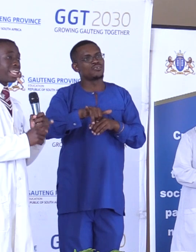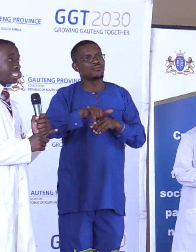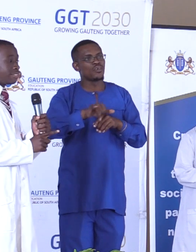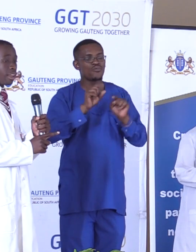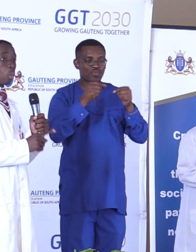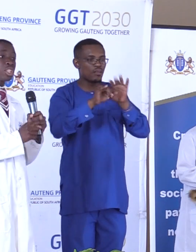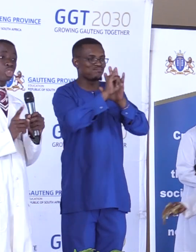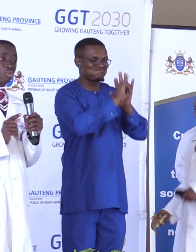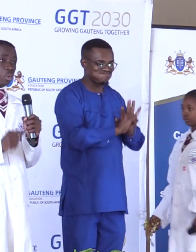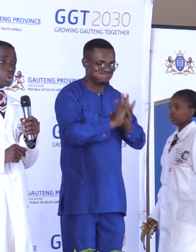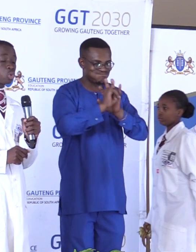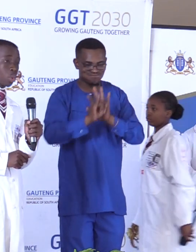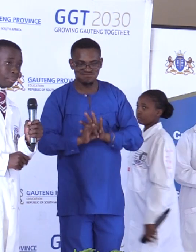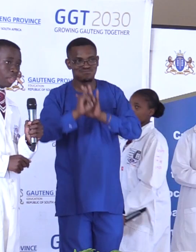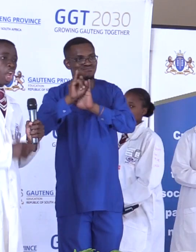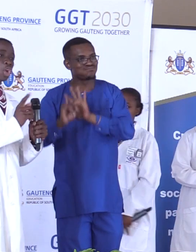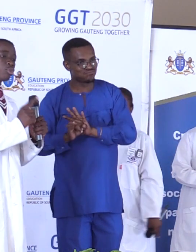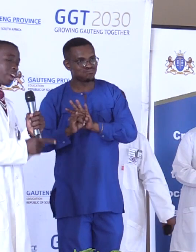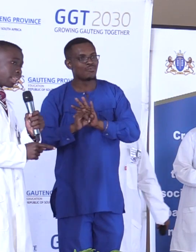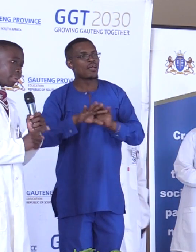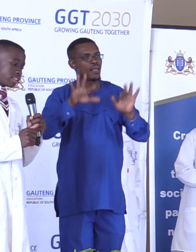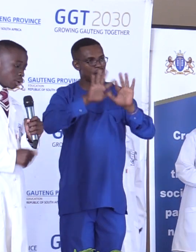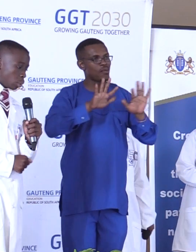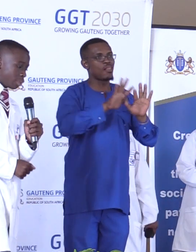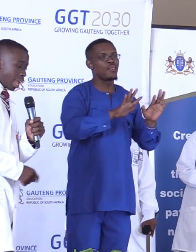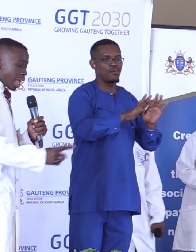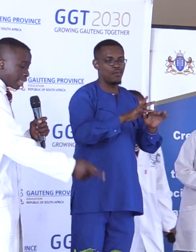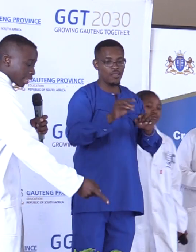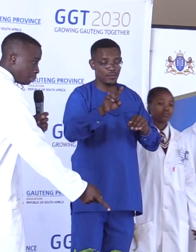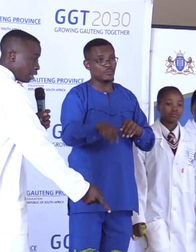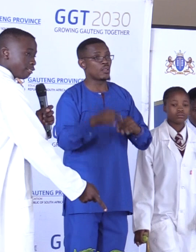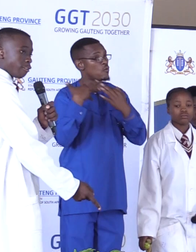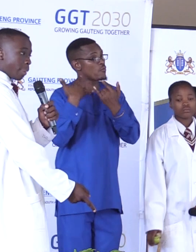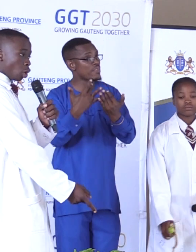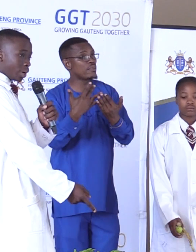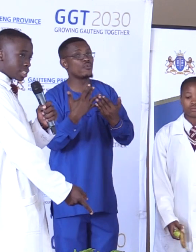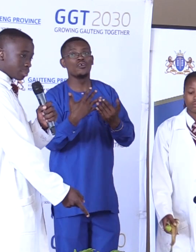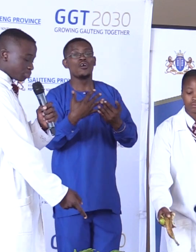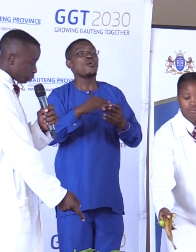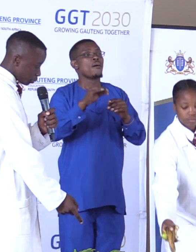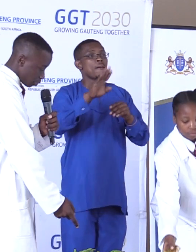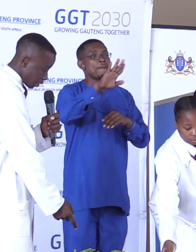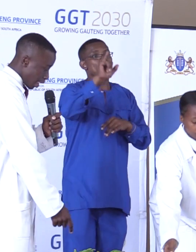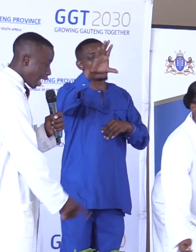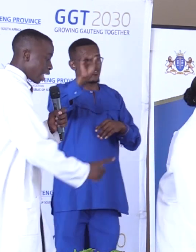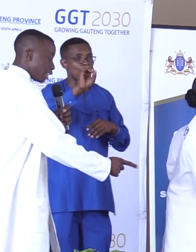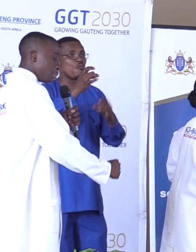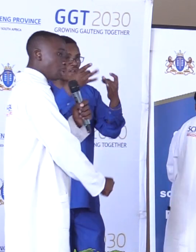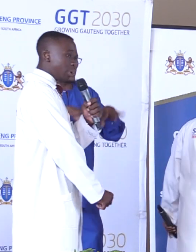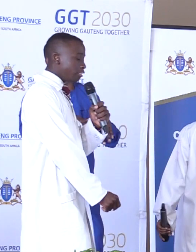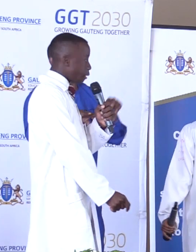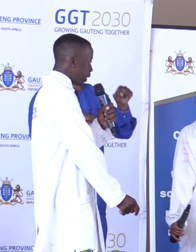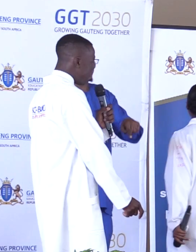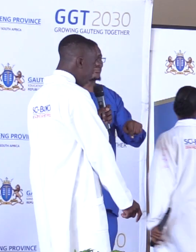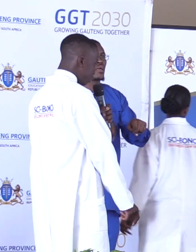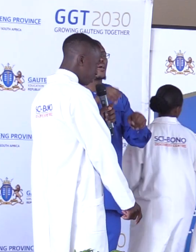with identifying what sort of waste goes where. You would find them as follows: the green bin for bio waste, the blue